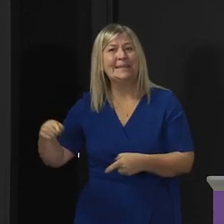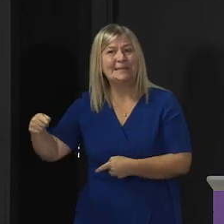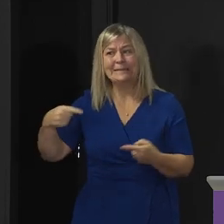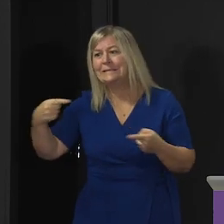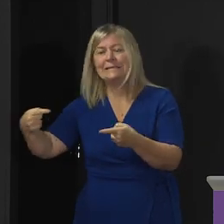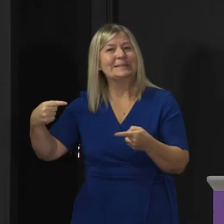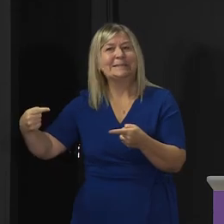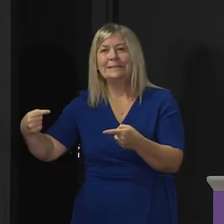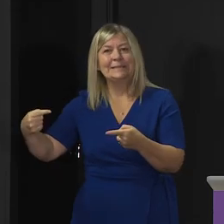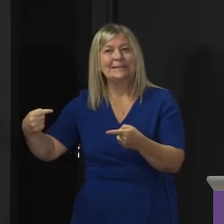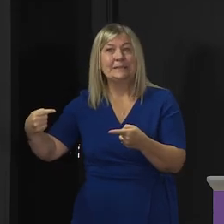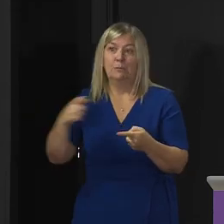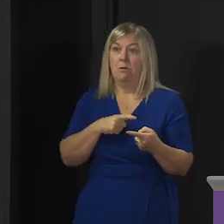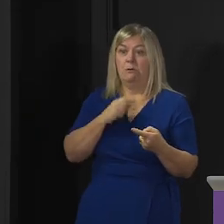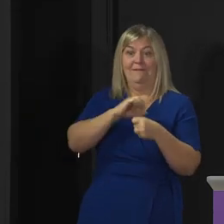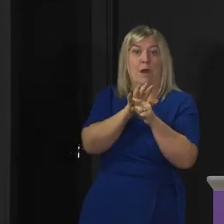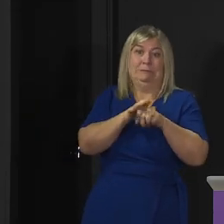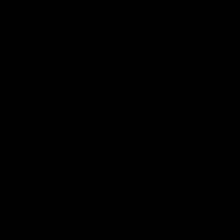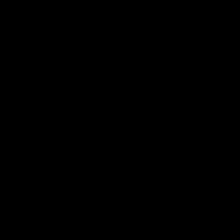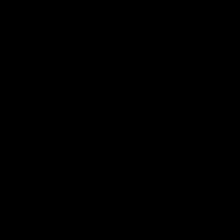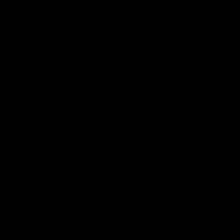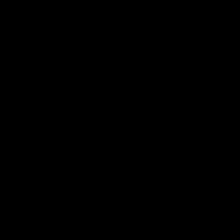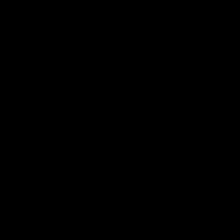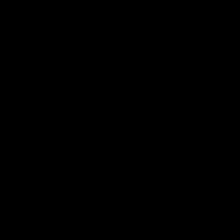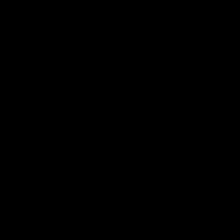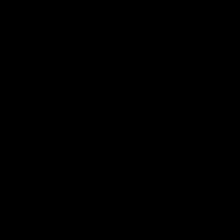doesn't stop spreading while we do that.